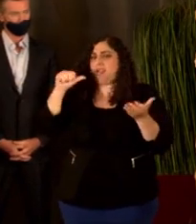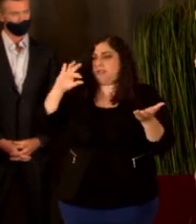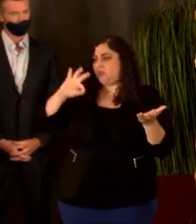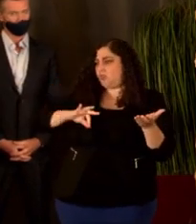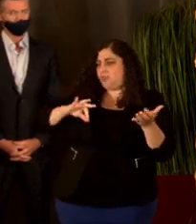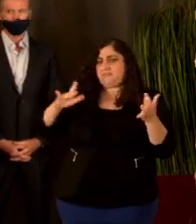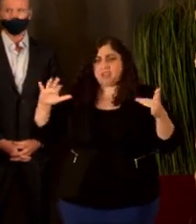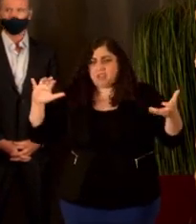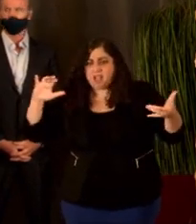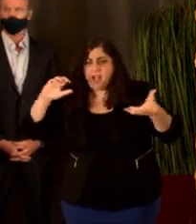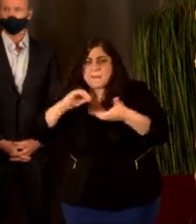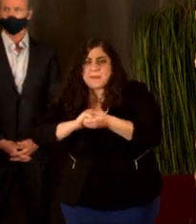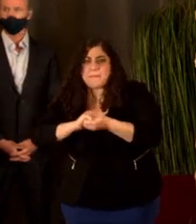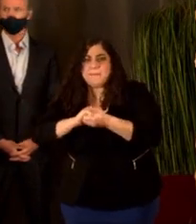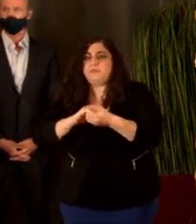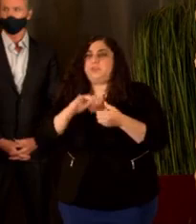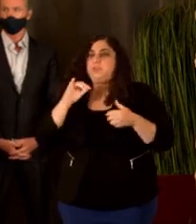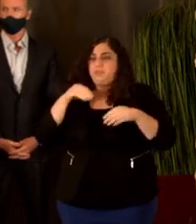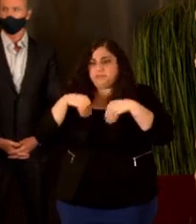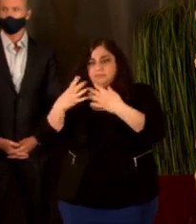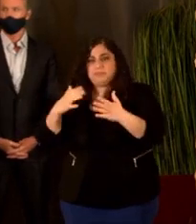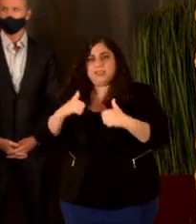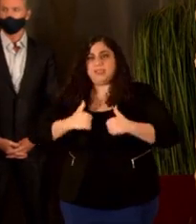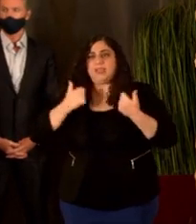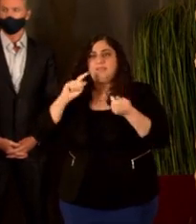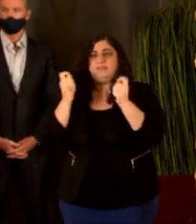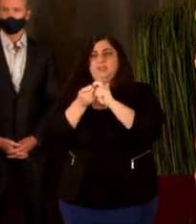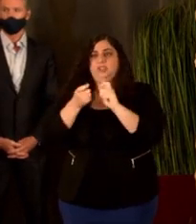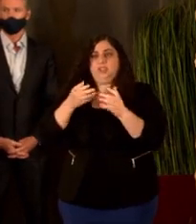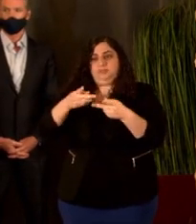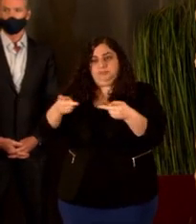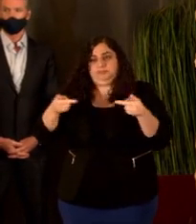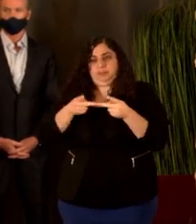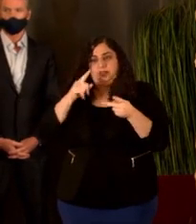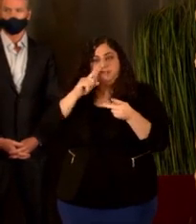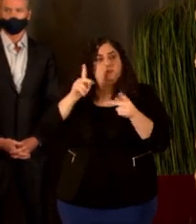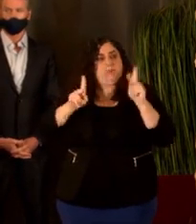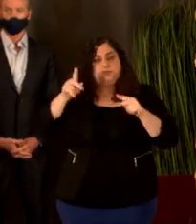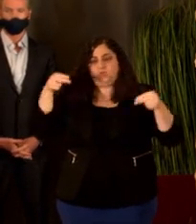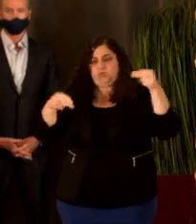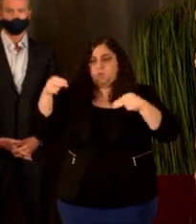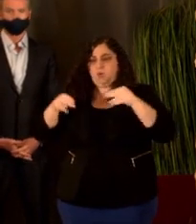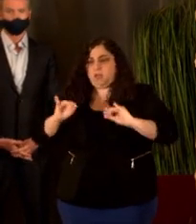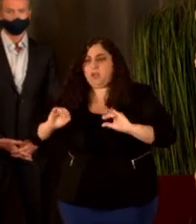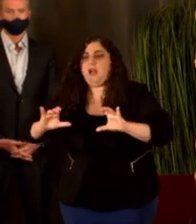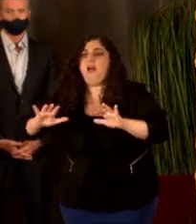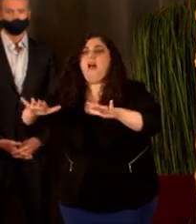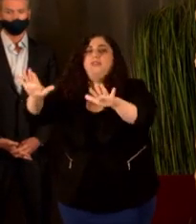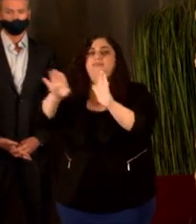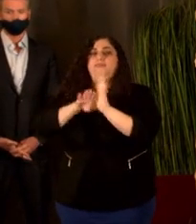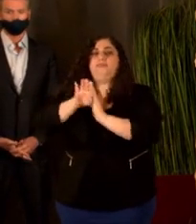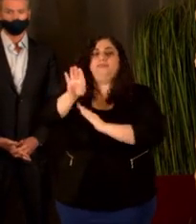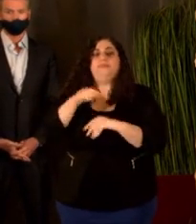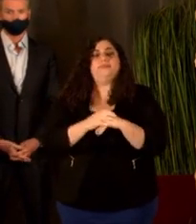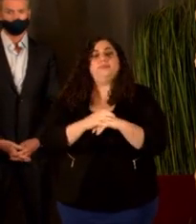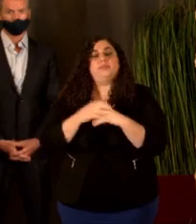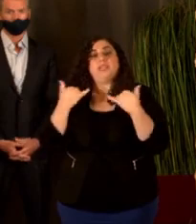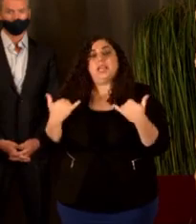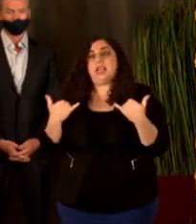center. But we know, even with the progress we've seen from things that have been done to date, that we have to do